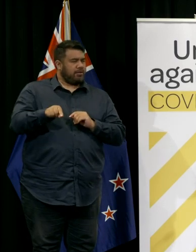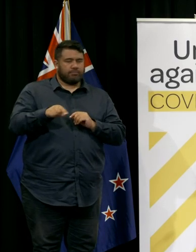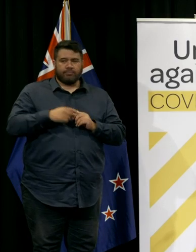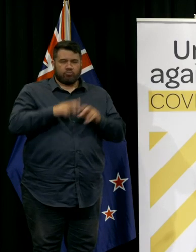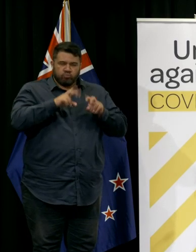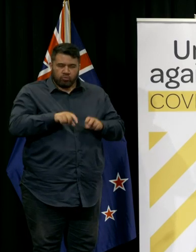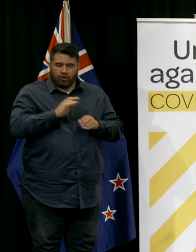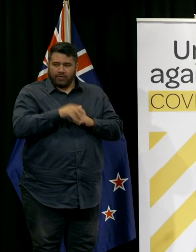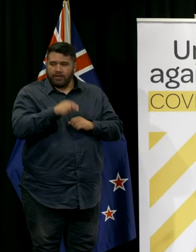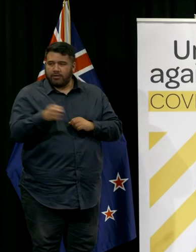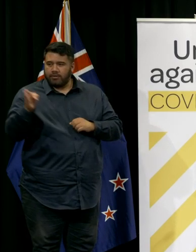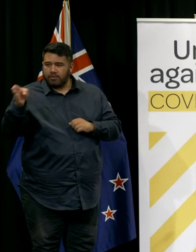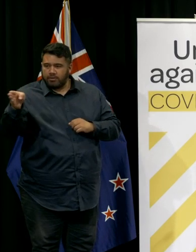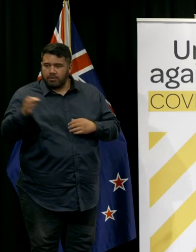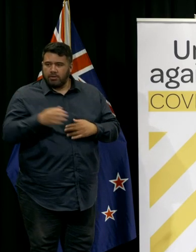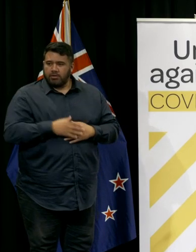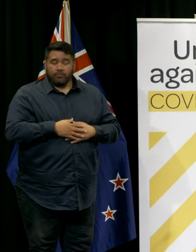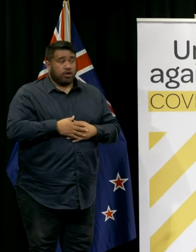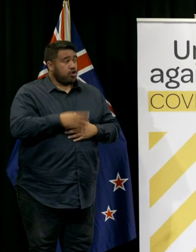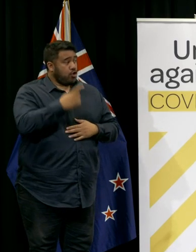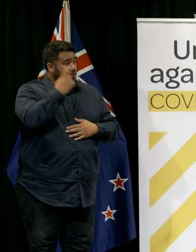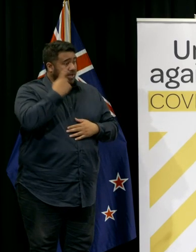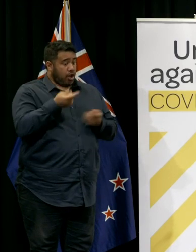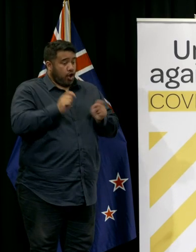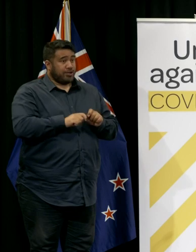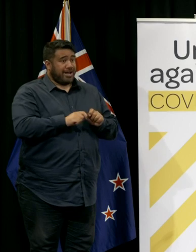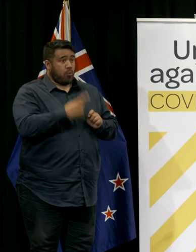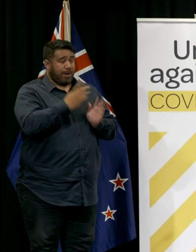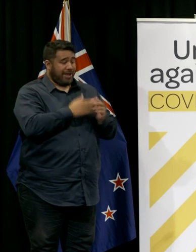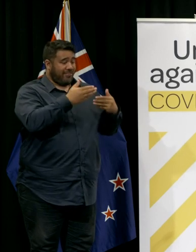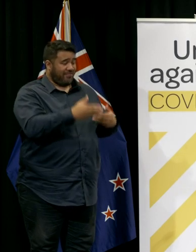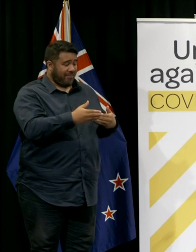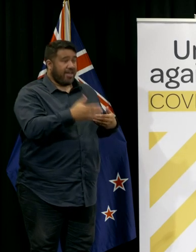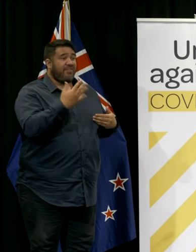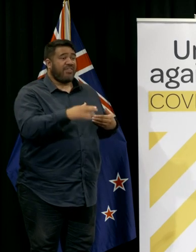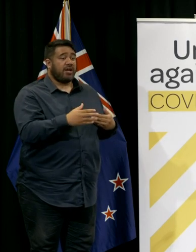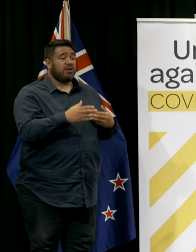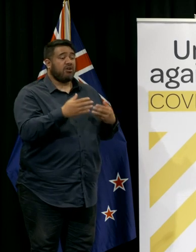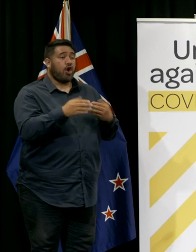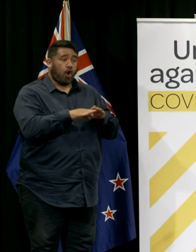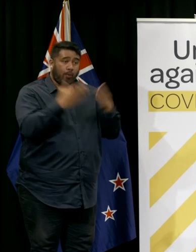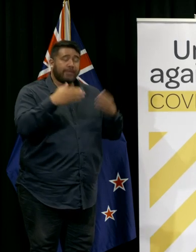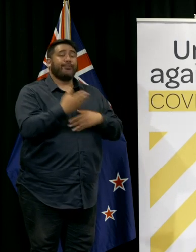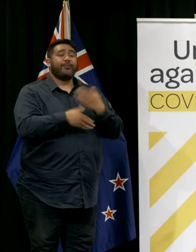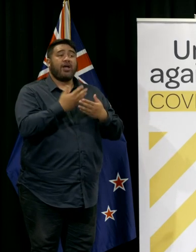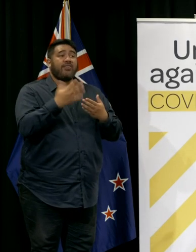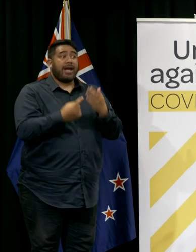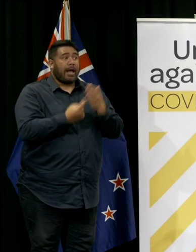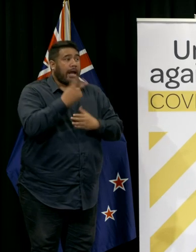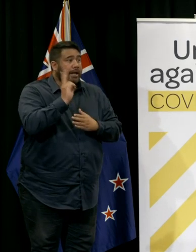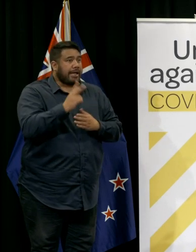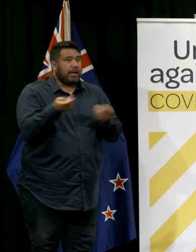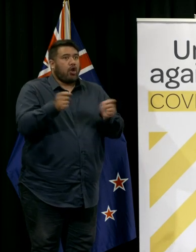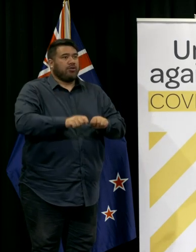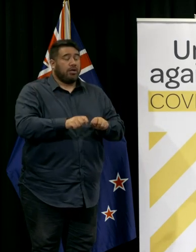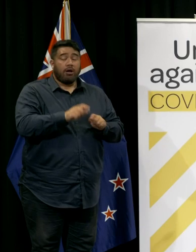to re-enter this, like a similar lockdown state in the future? It's possible, and that's why we're looking to see what we might need to do to come out